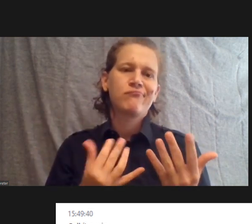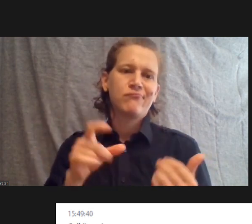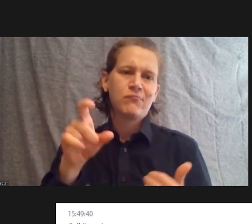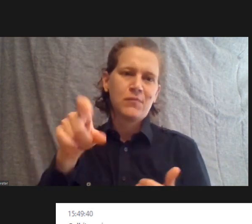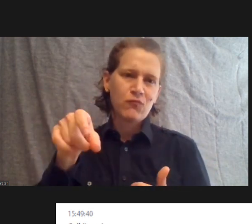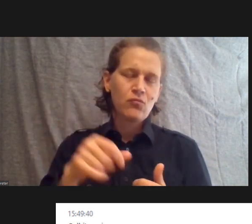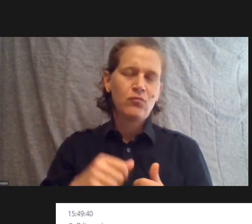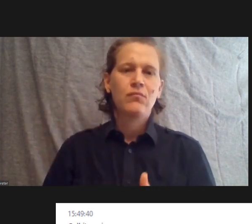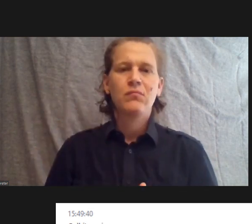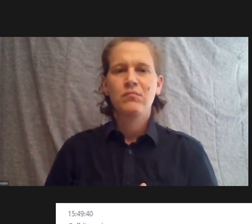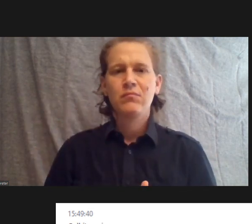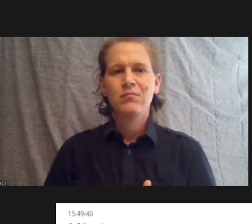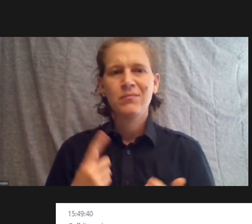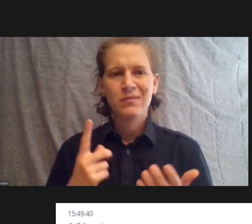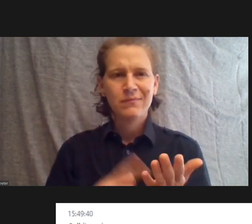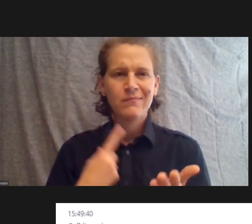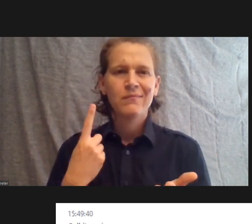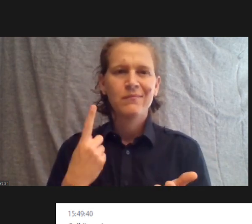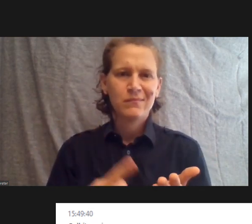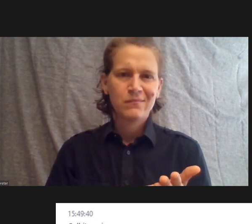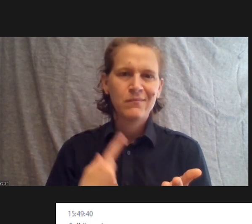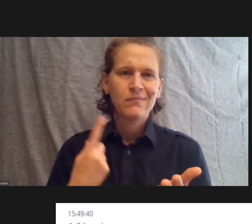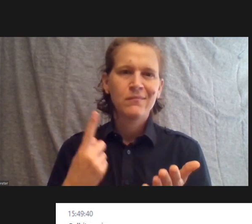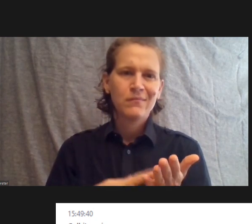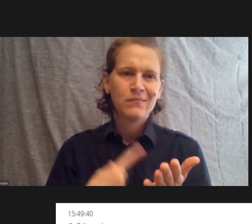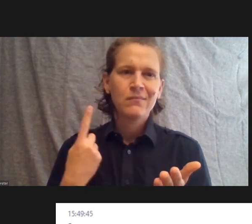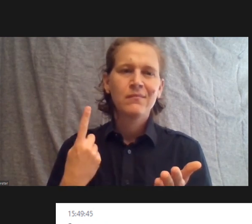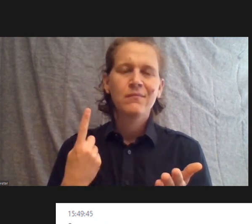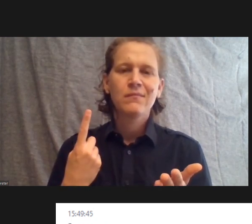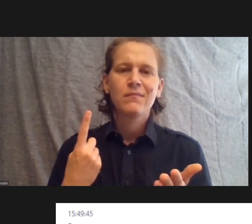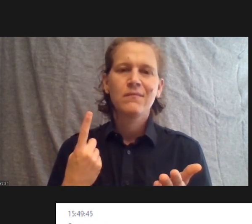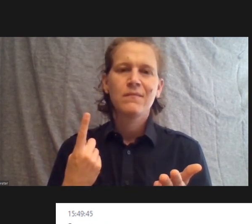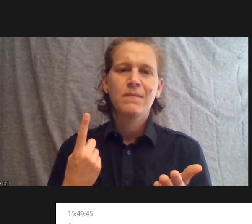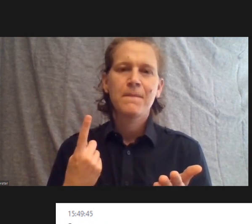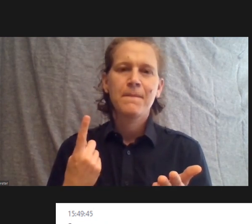Sometimes you